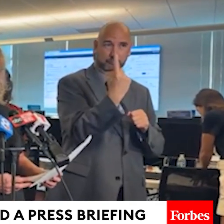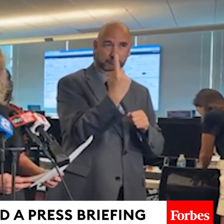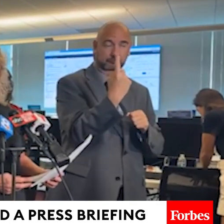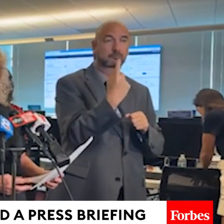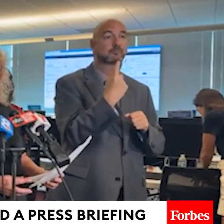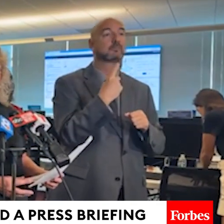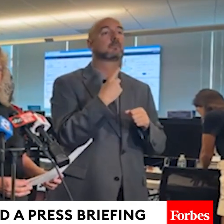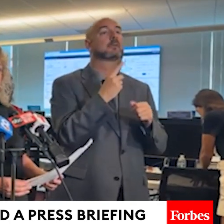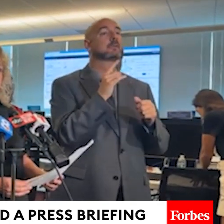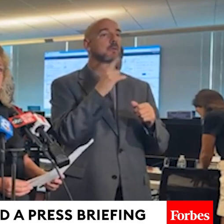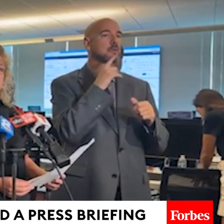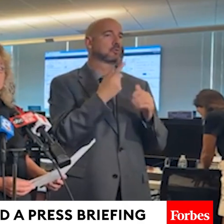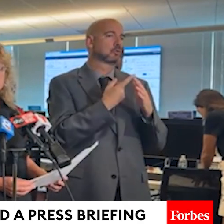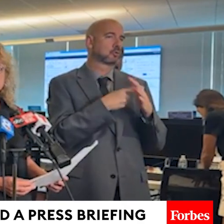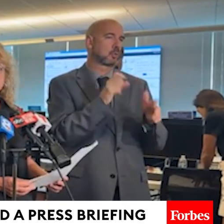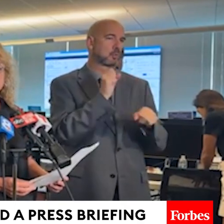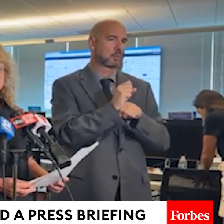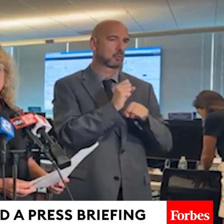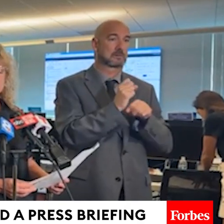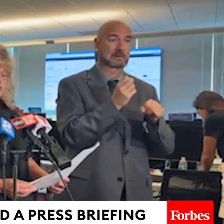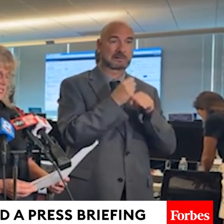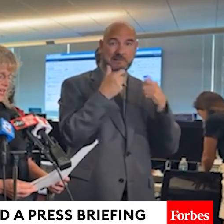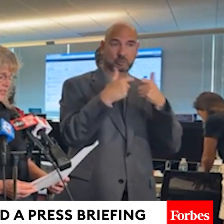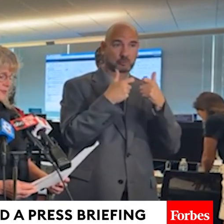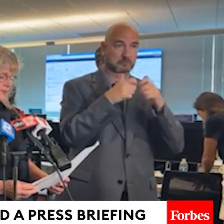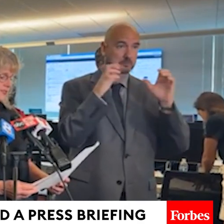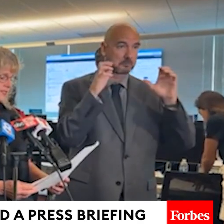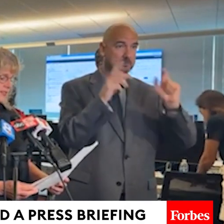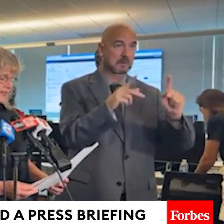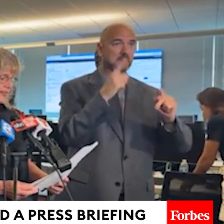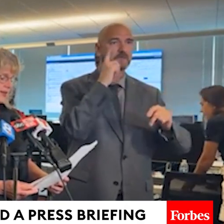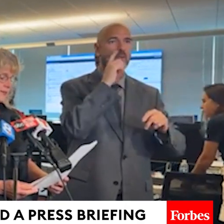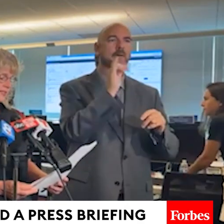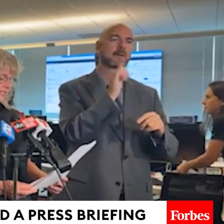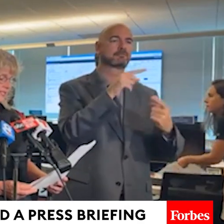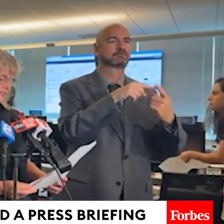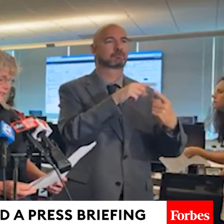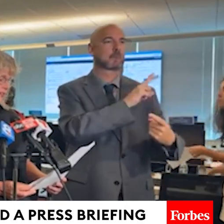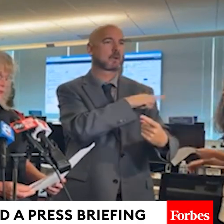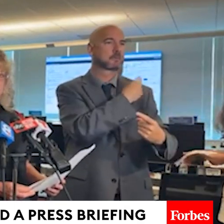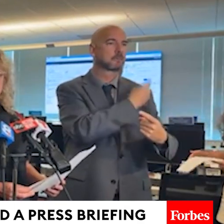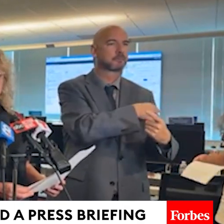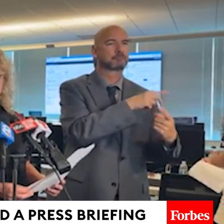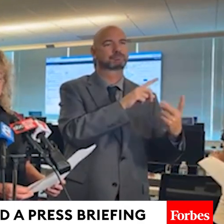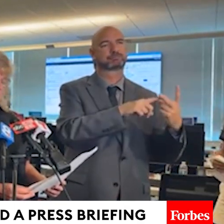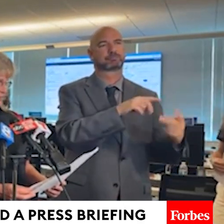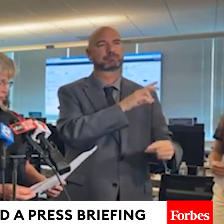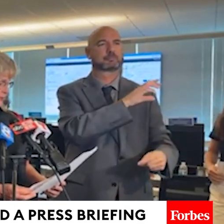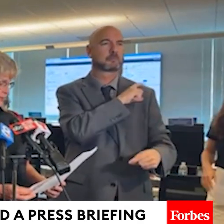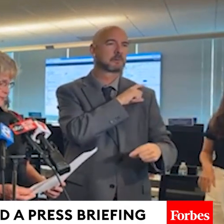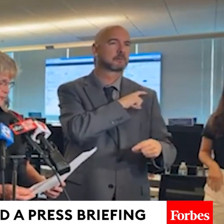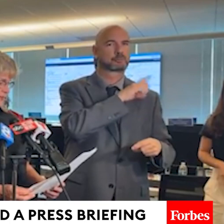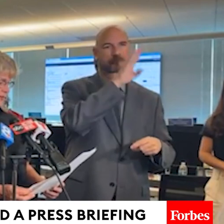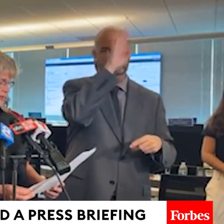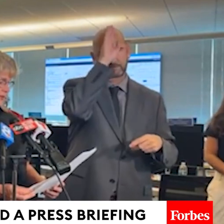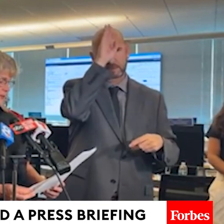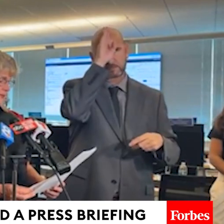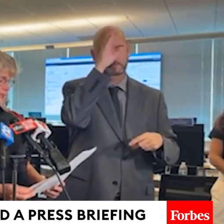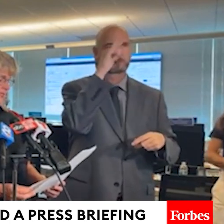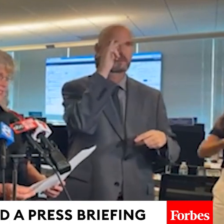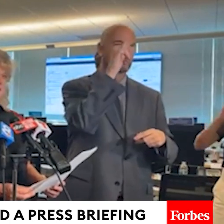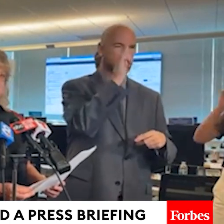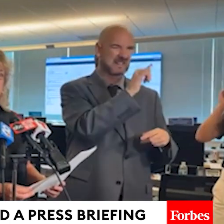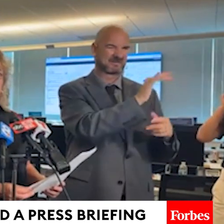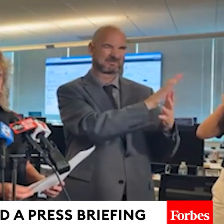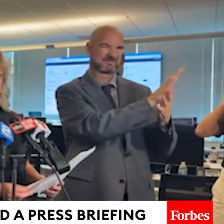to restore electricity to essential services such as hospitals, police, fire departments, and the airport. We